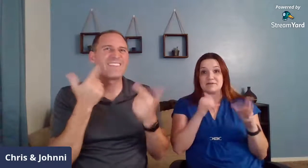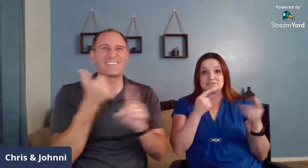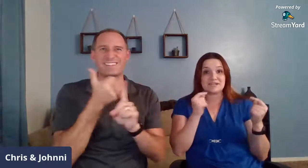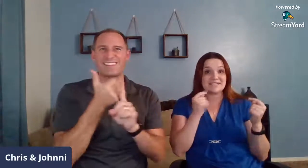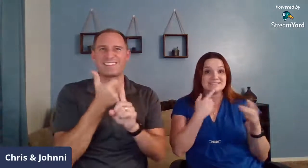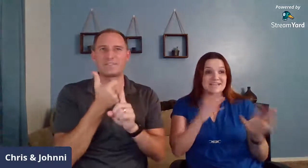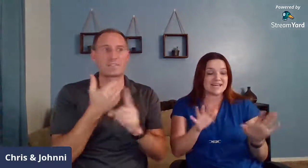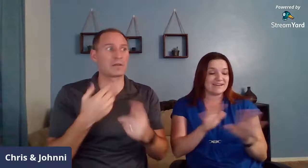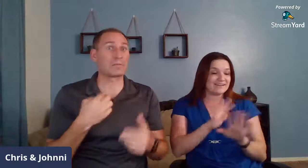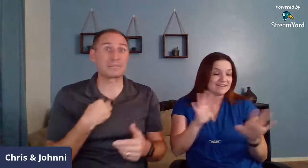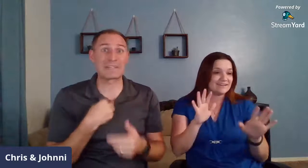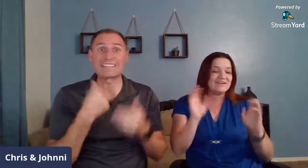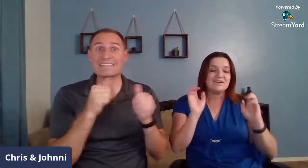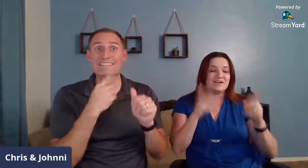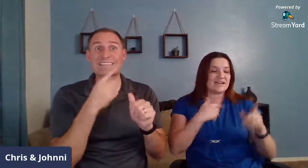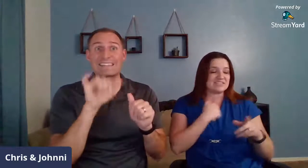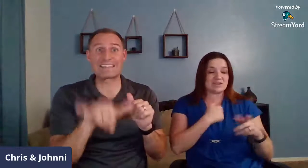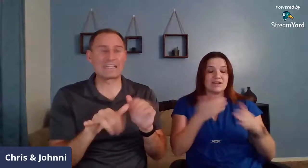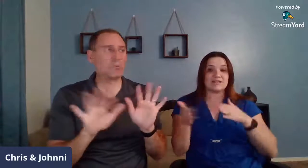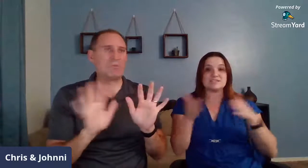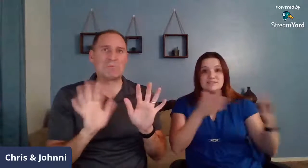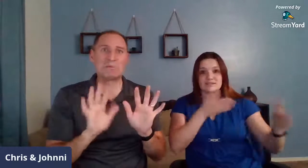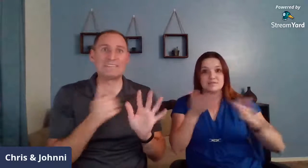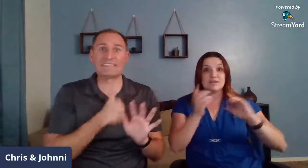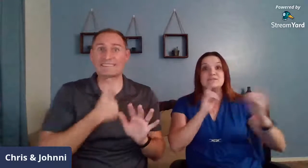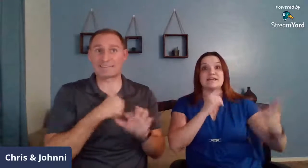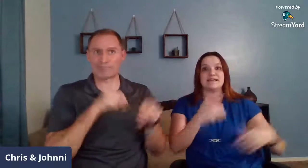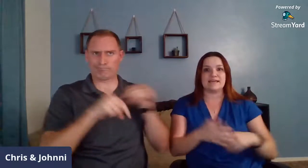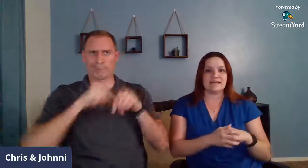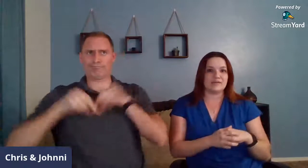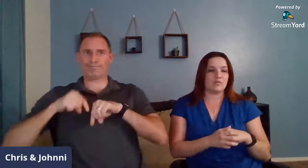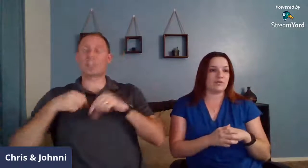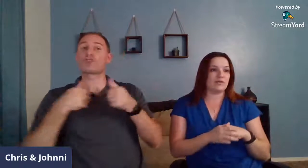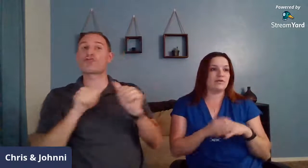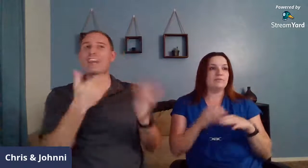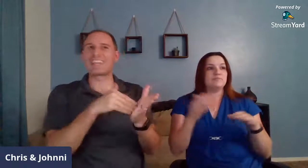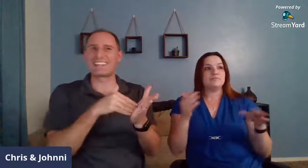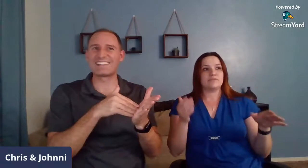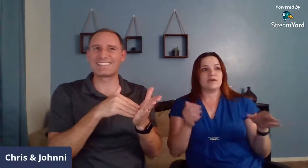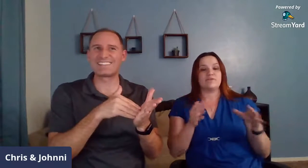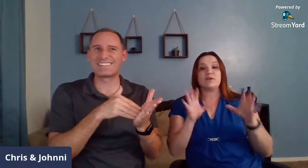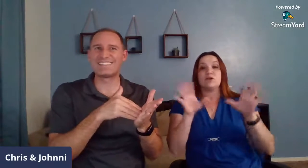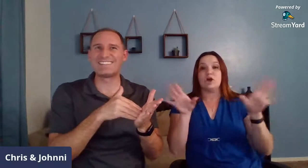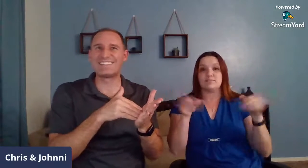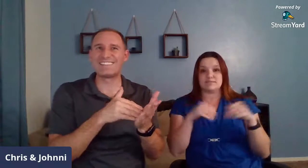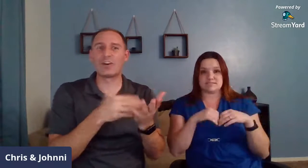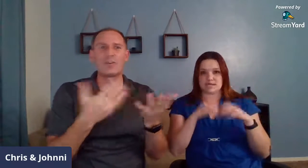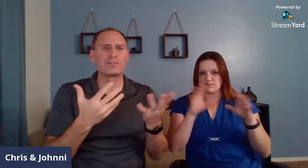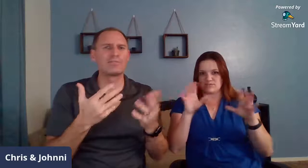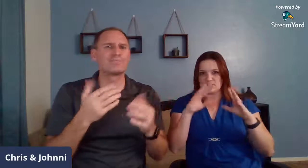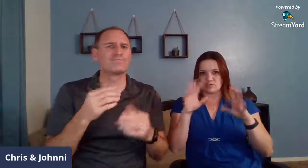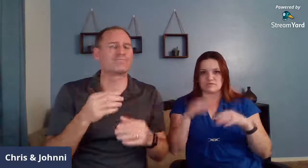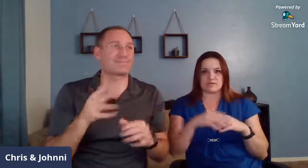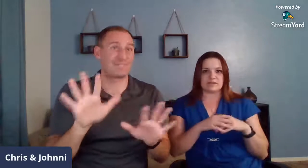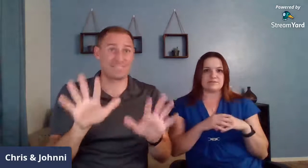was trying to say. Okay, sorry, let me say it again. Or a very common mistake, I'm just going to throw this one out there